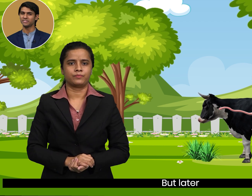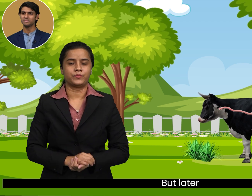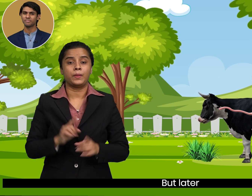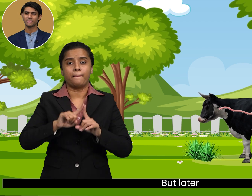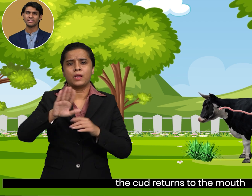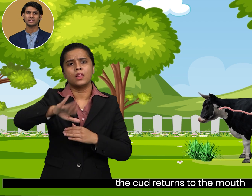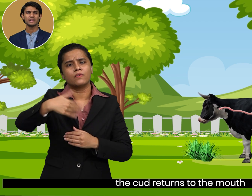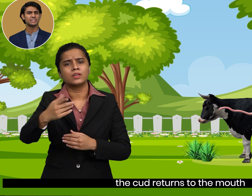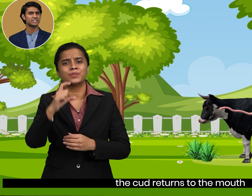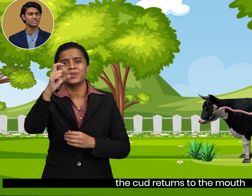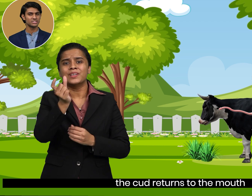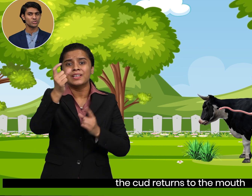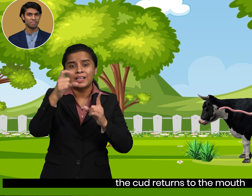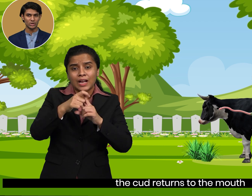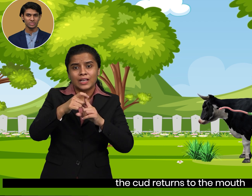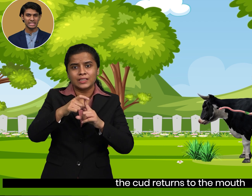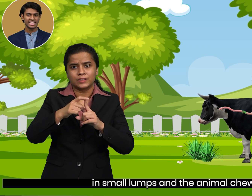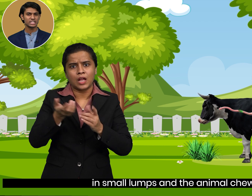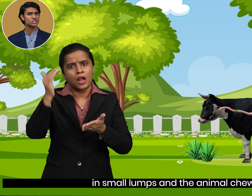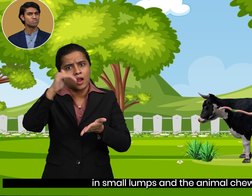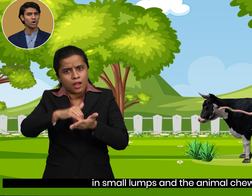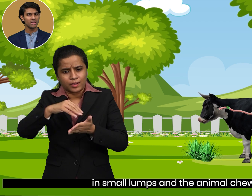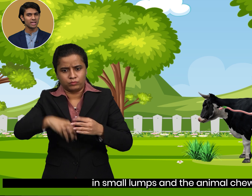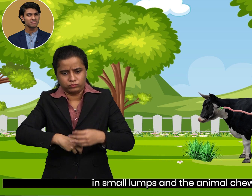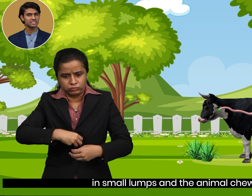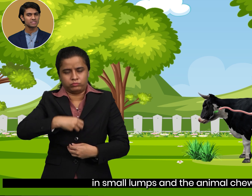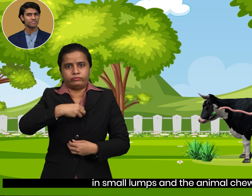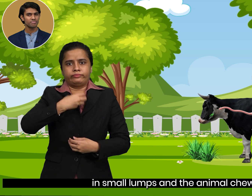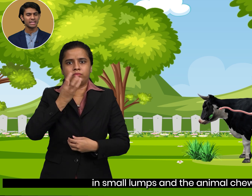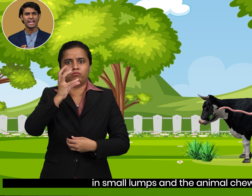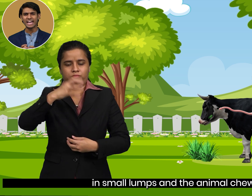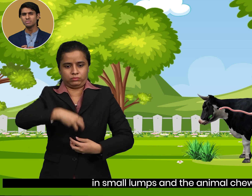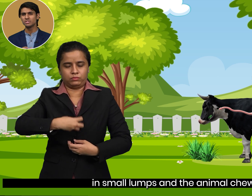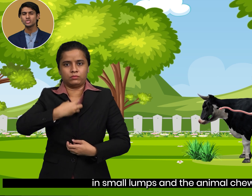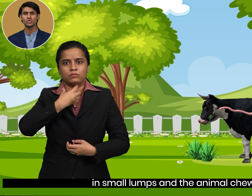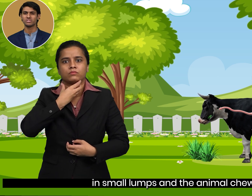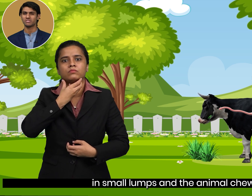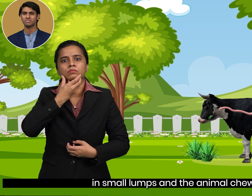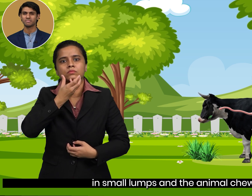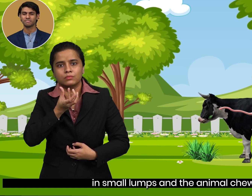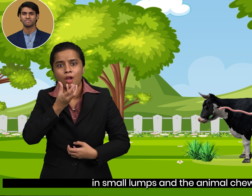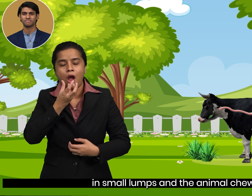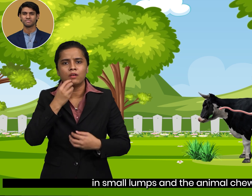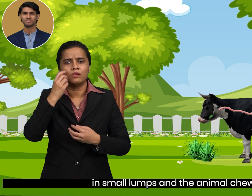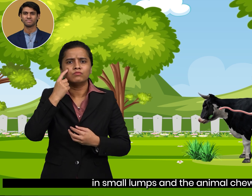But later, the cud returns to the mouth in small lumps and the animal chews it.